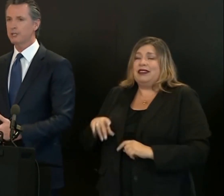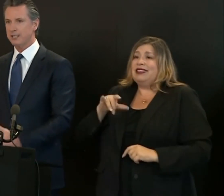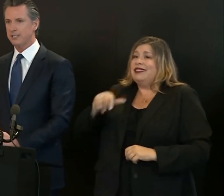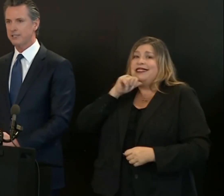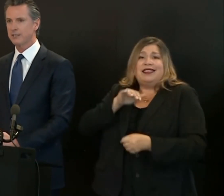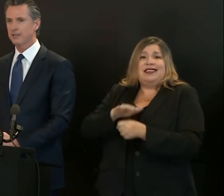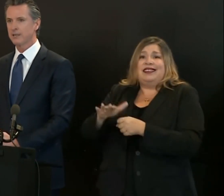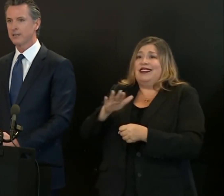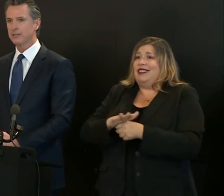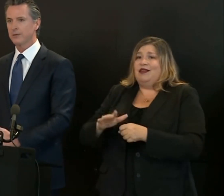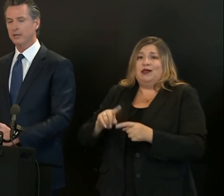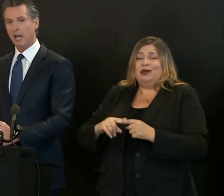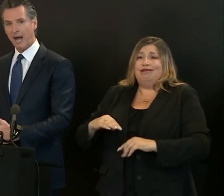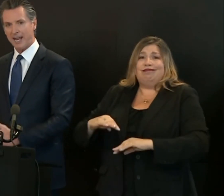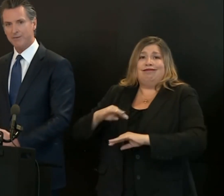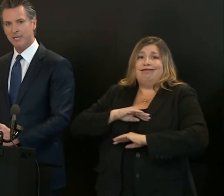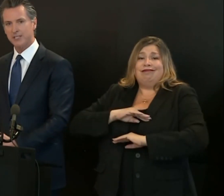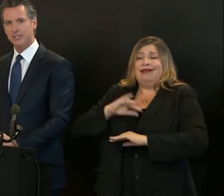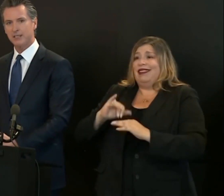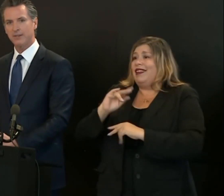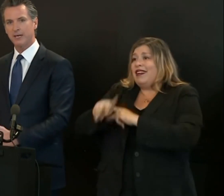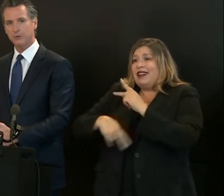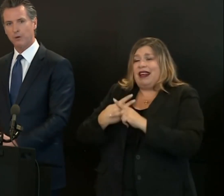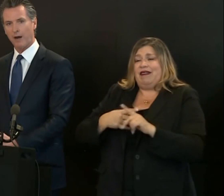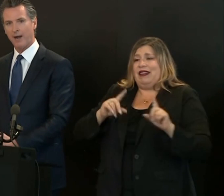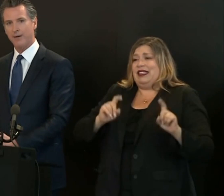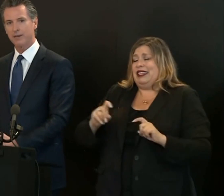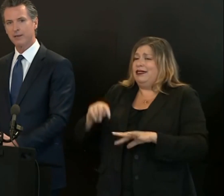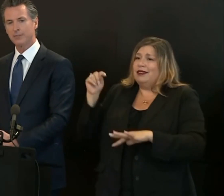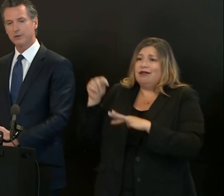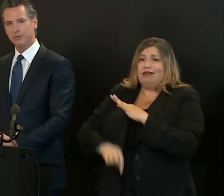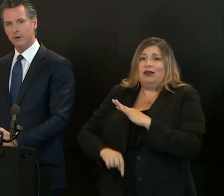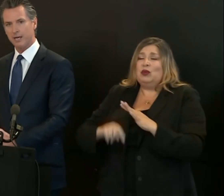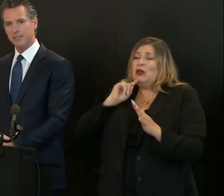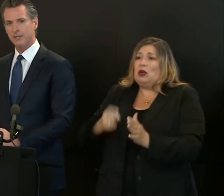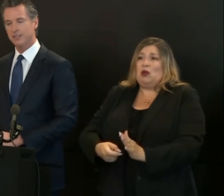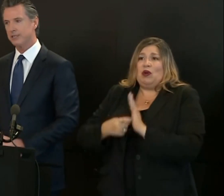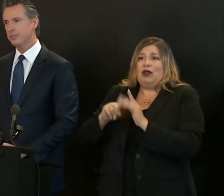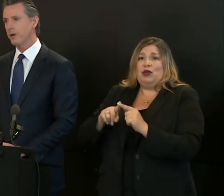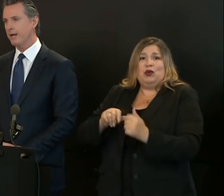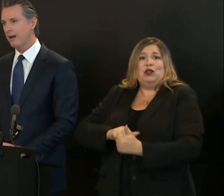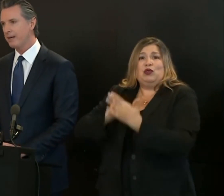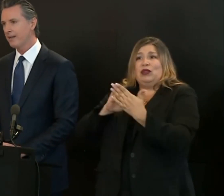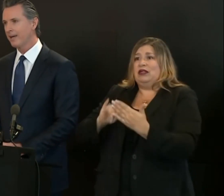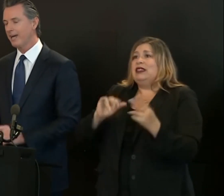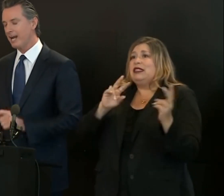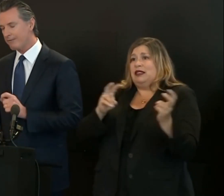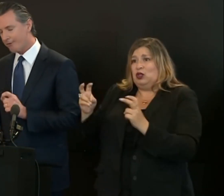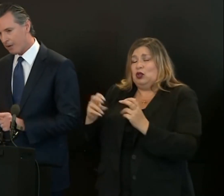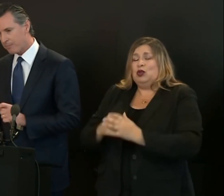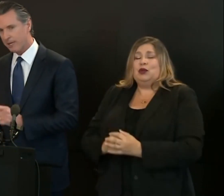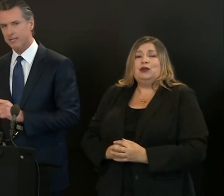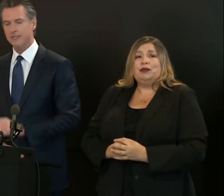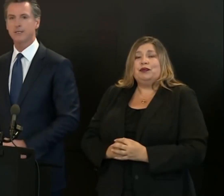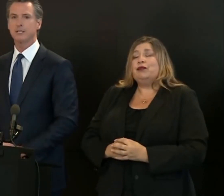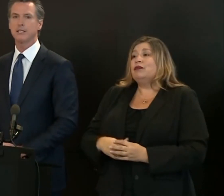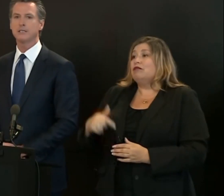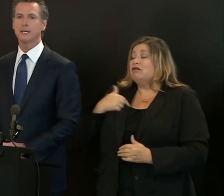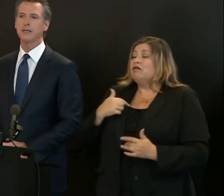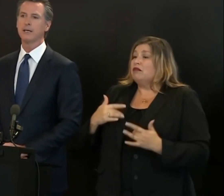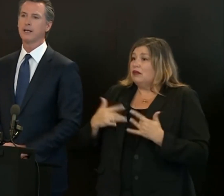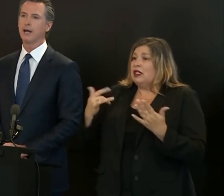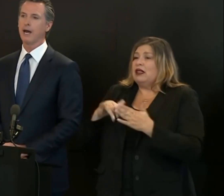to do justice to the kind of testing that is required to address this issue head on. And I'm very pleased that